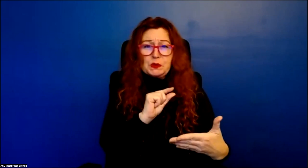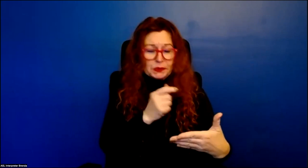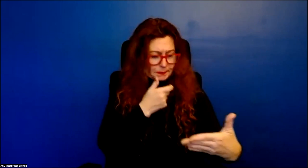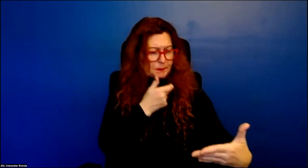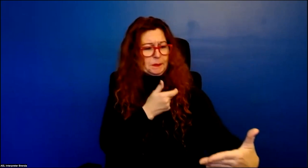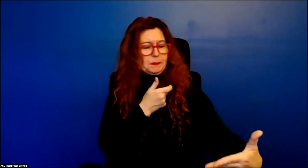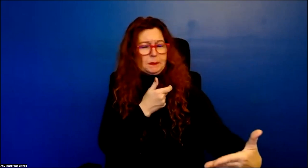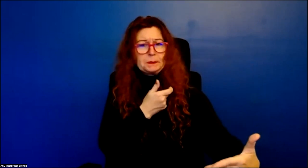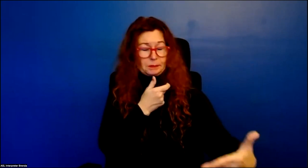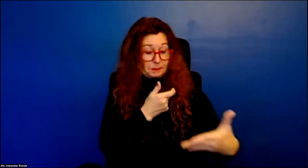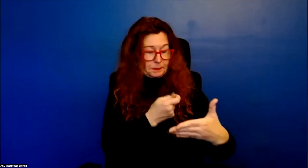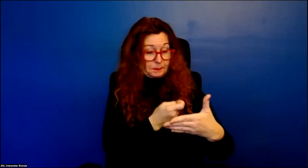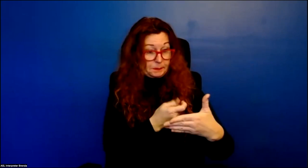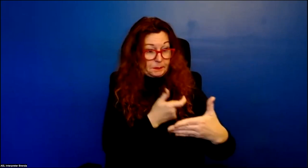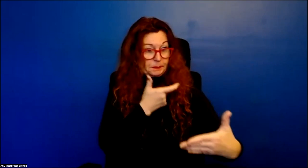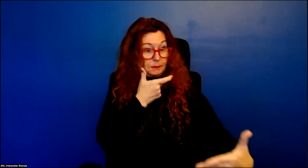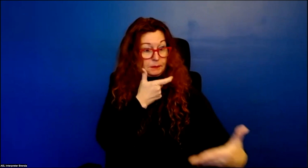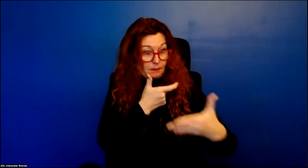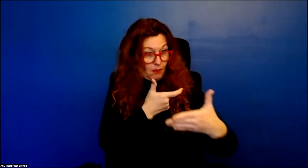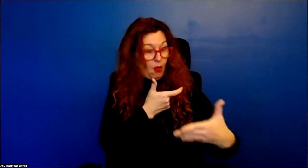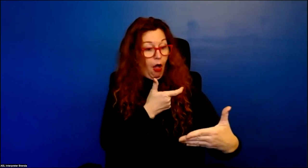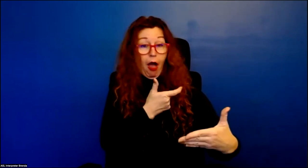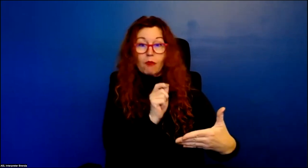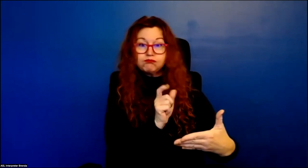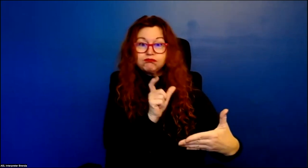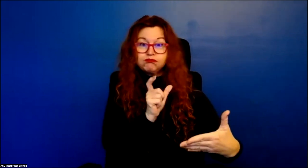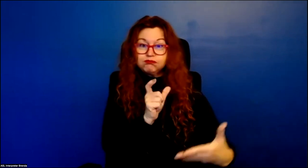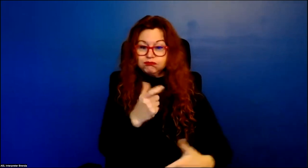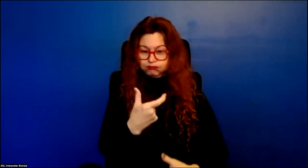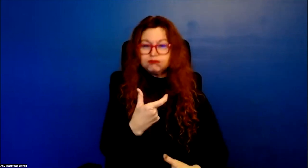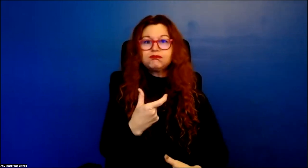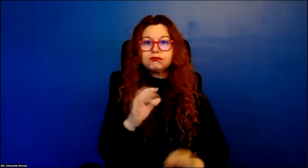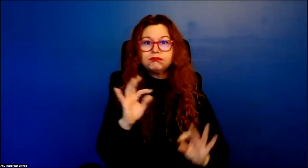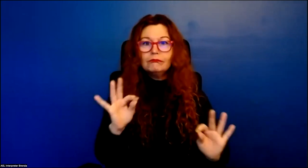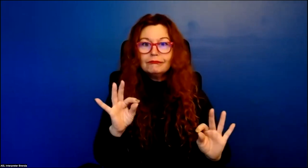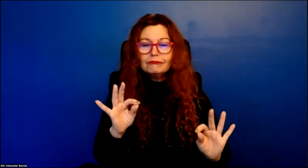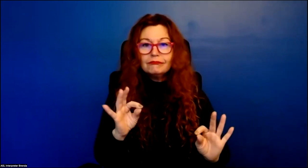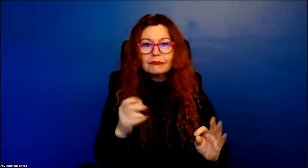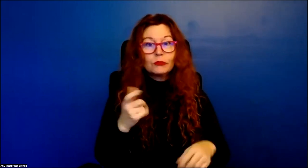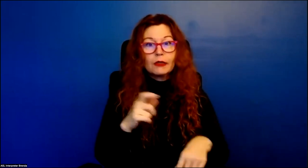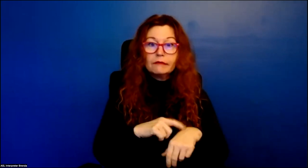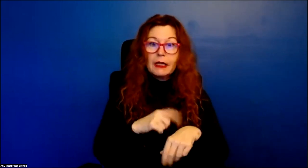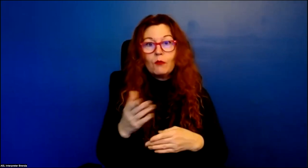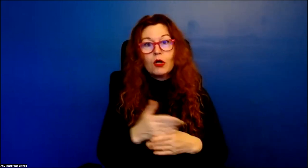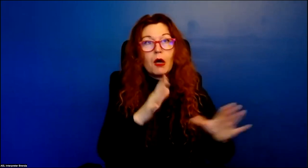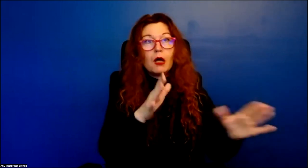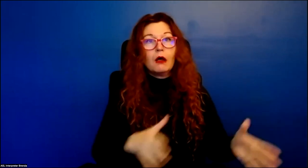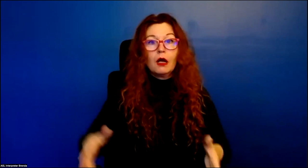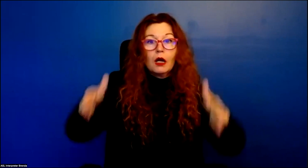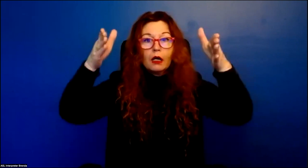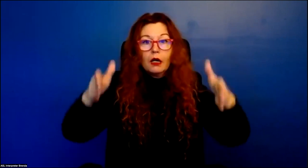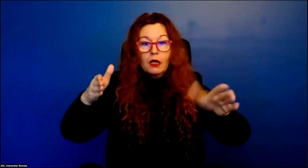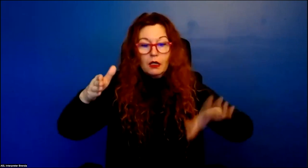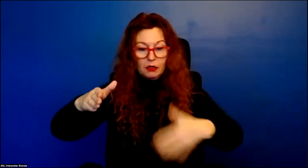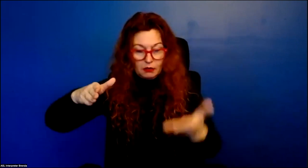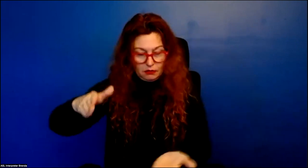are just so completely small, and I don't have time to bring out a CCTV or find one of